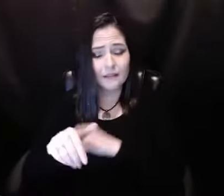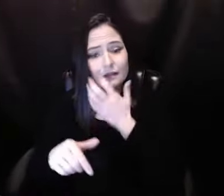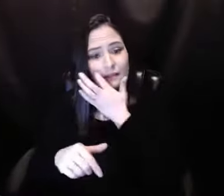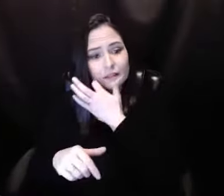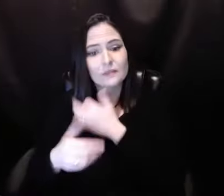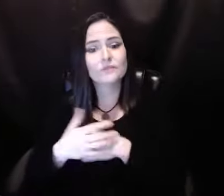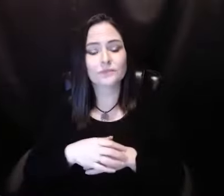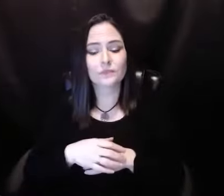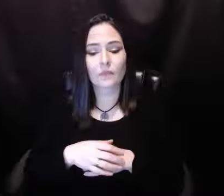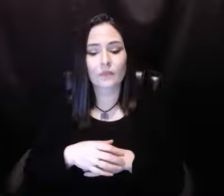Wednesday night, the Alkmaar group.